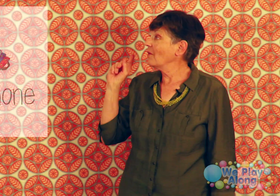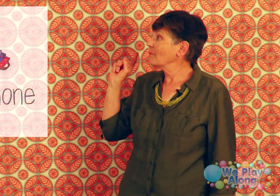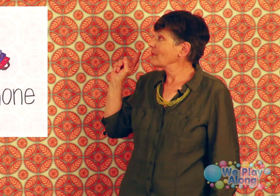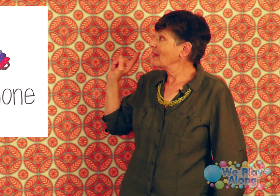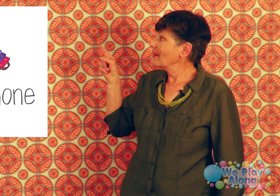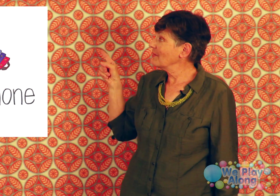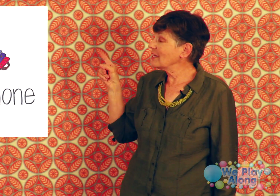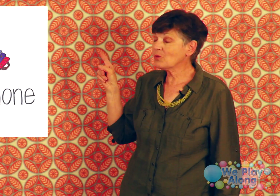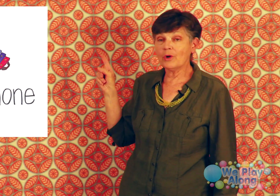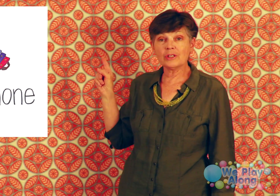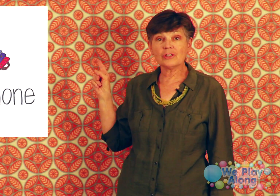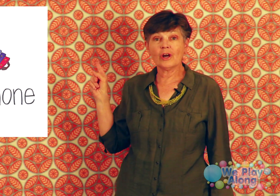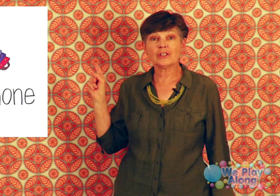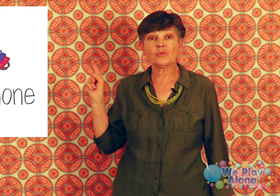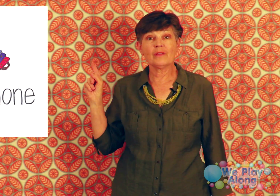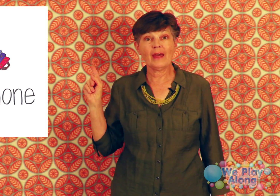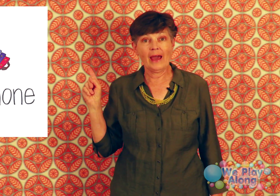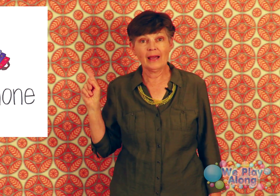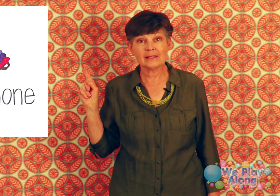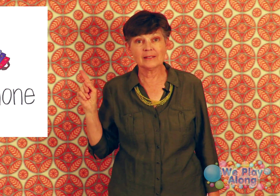Now, this word starts with X,